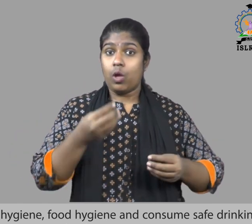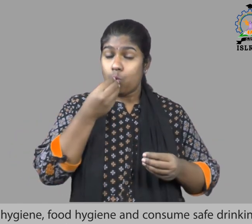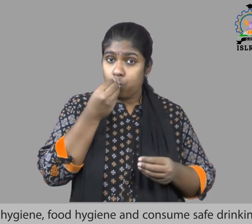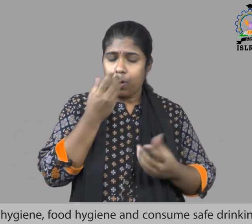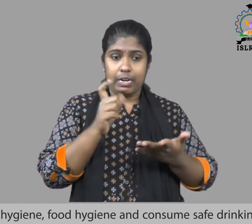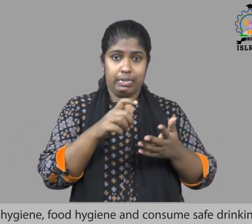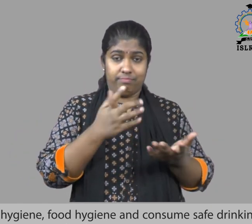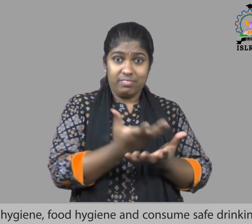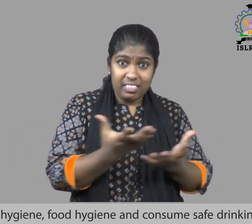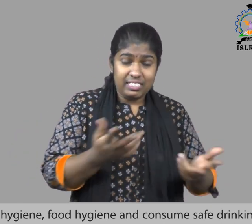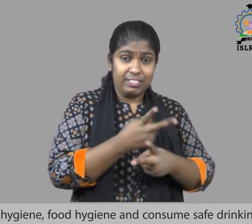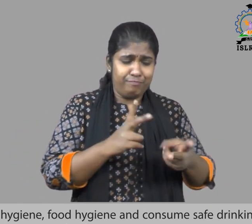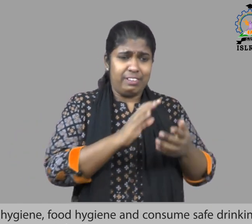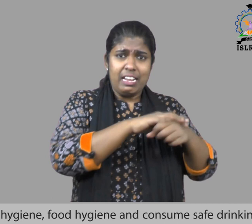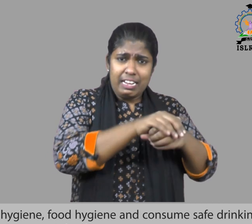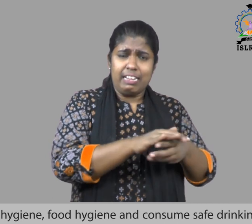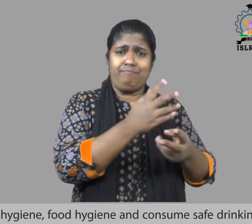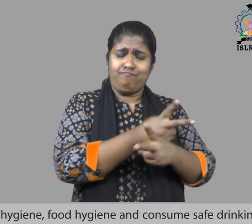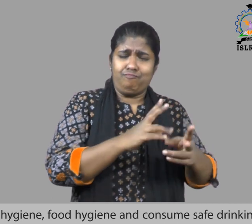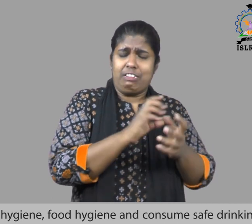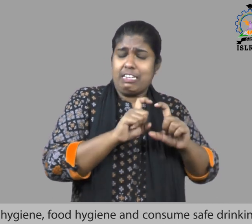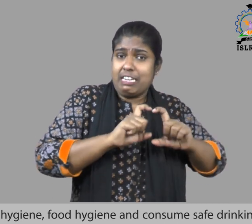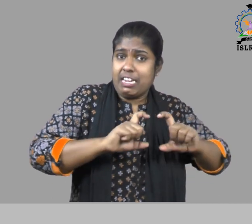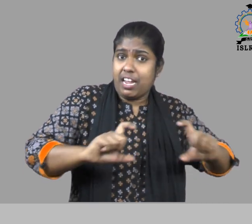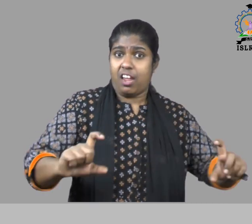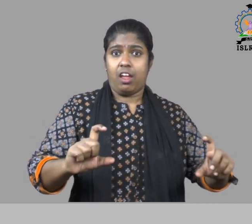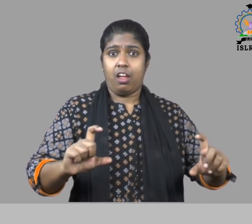safe drinking water to prevent diarrhea.